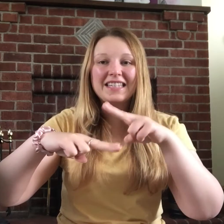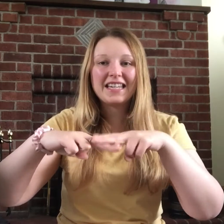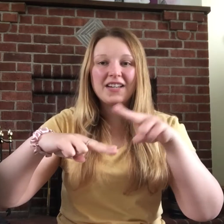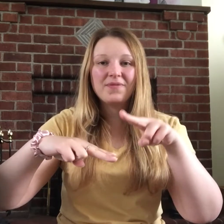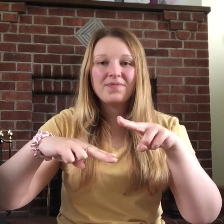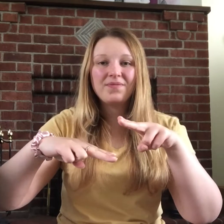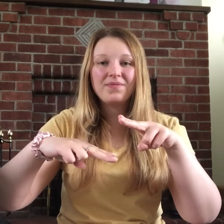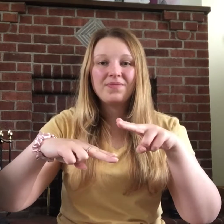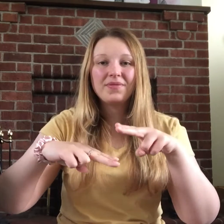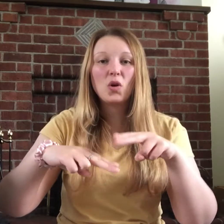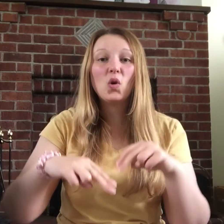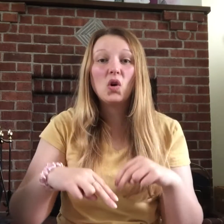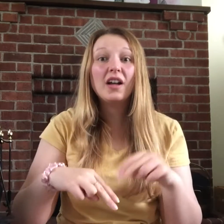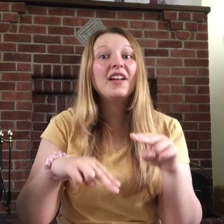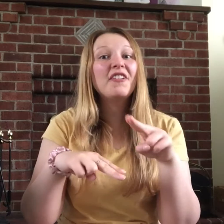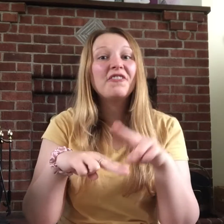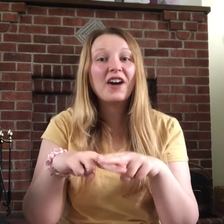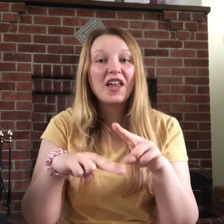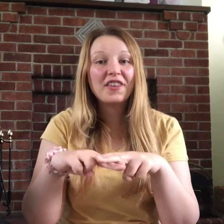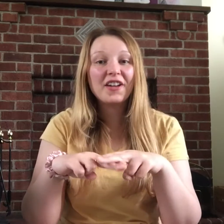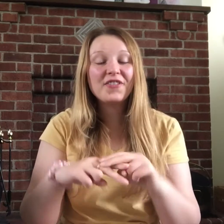Daddy or father.